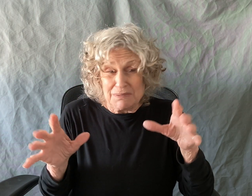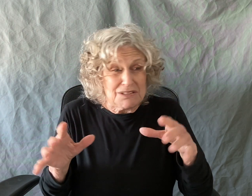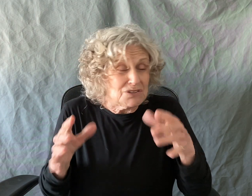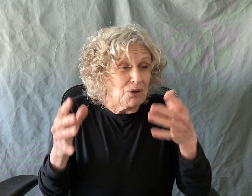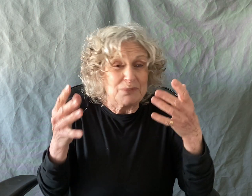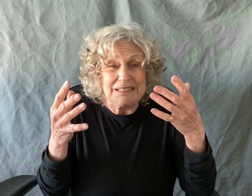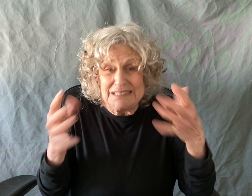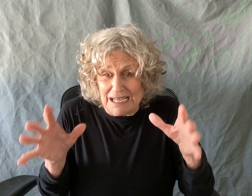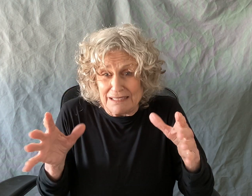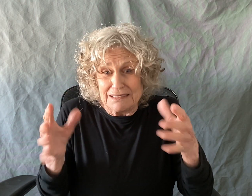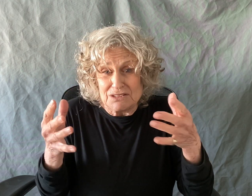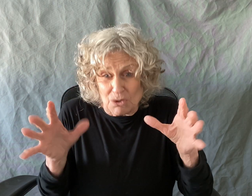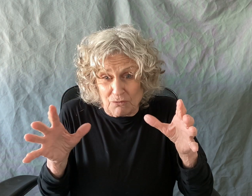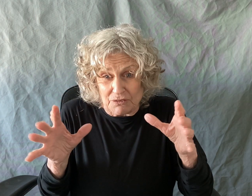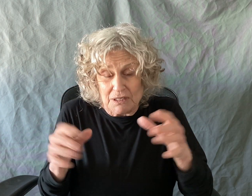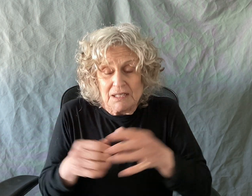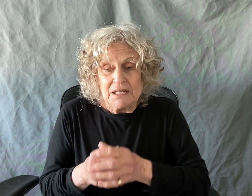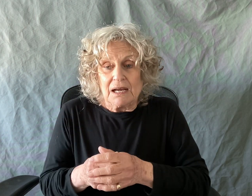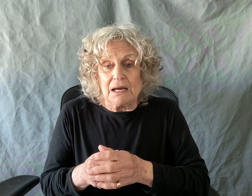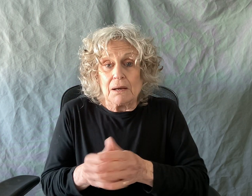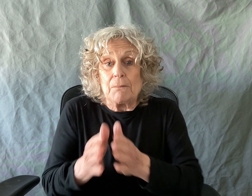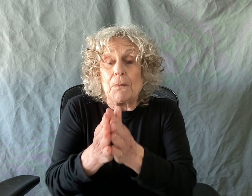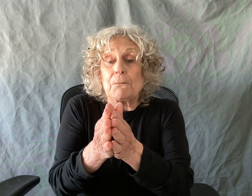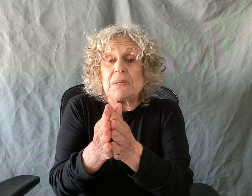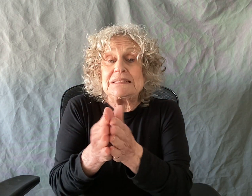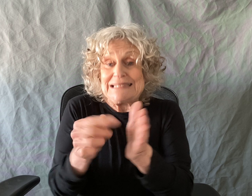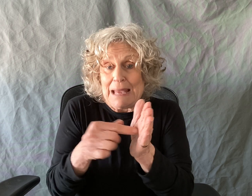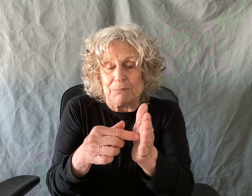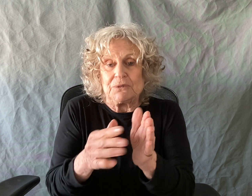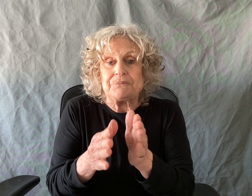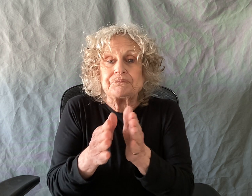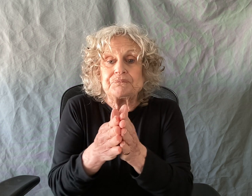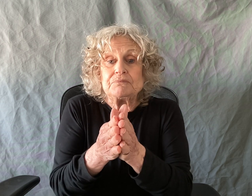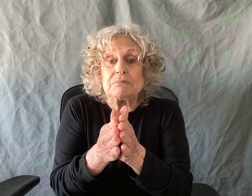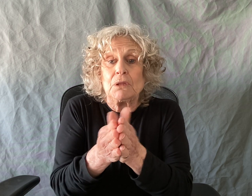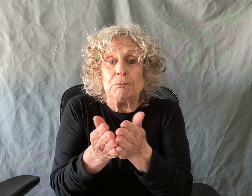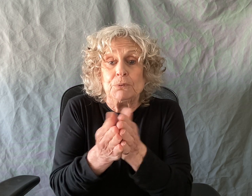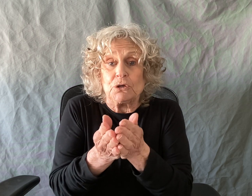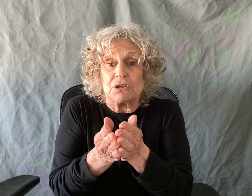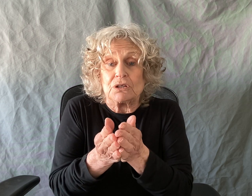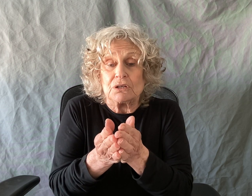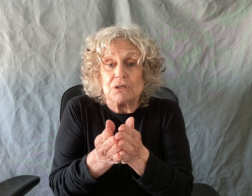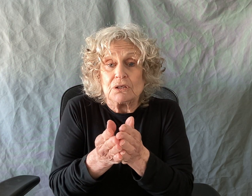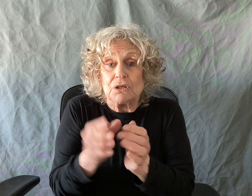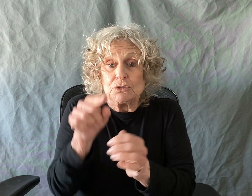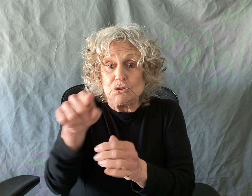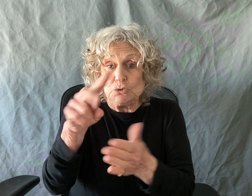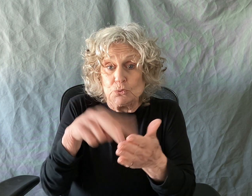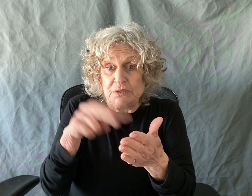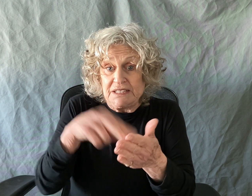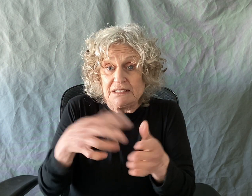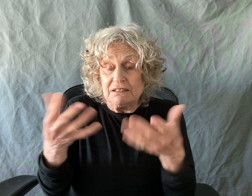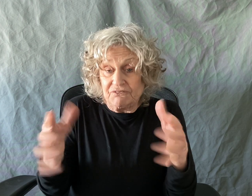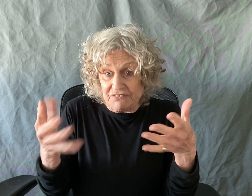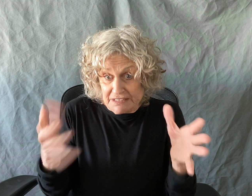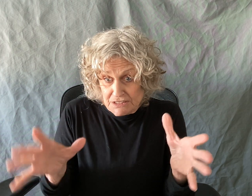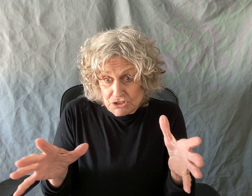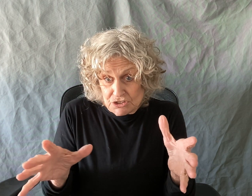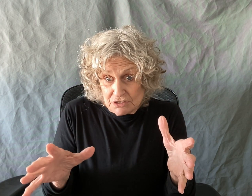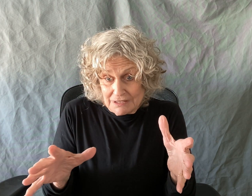it's already done. It's over. Example. Book. You read, finish.